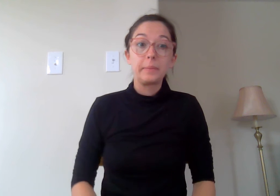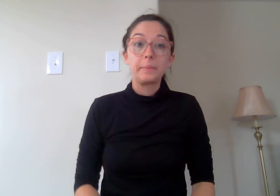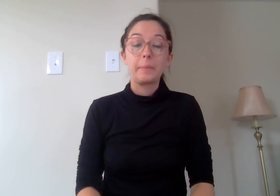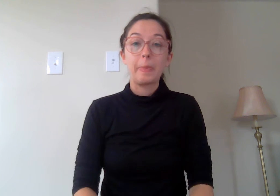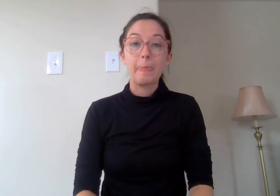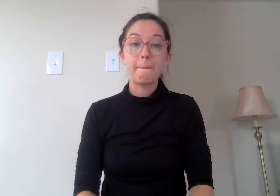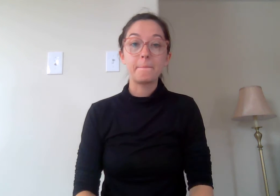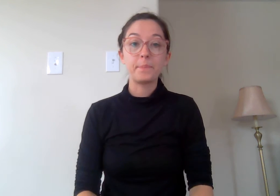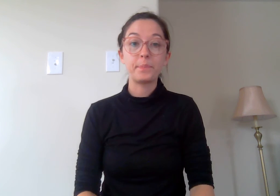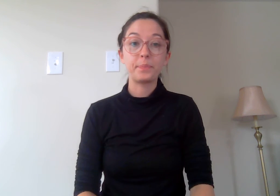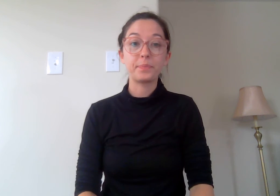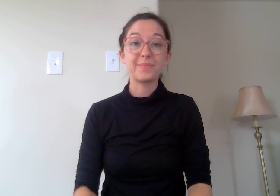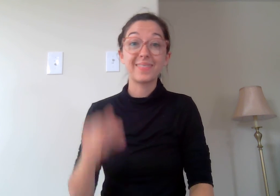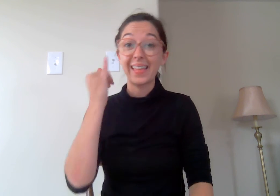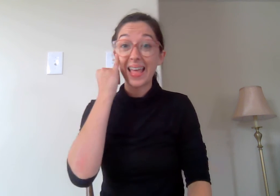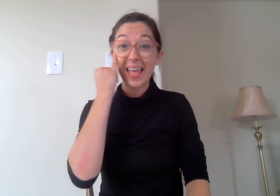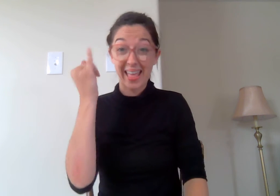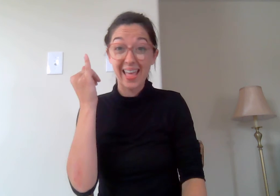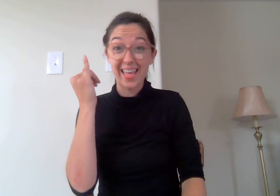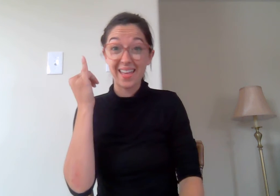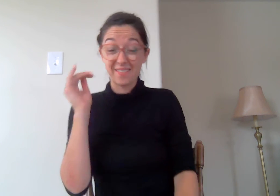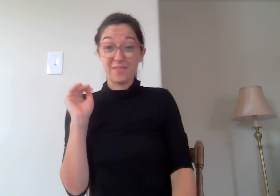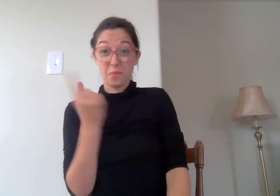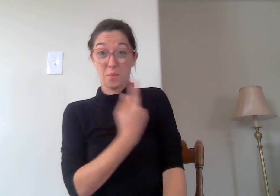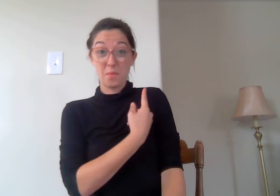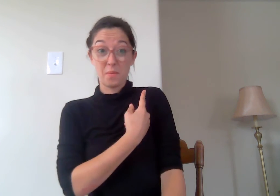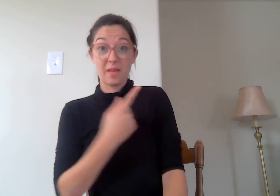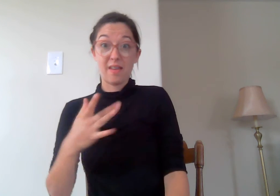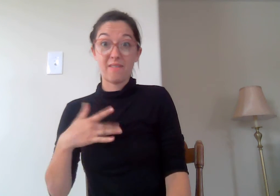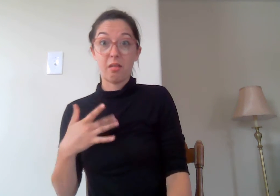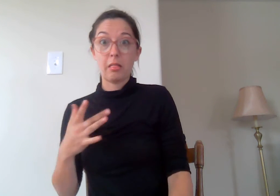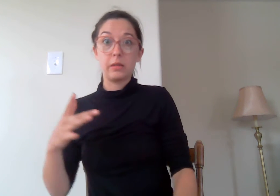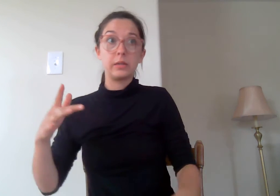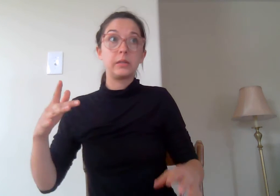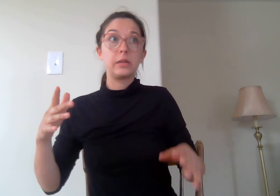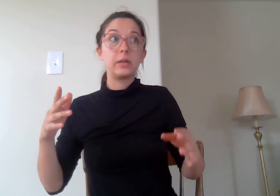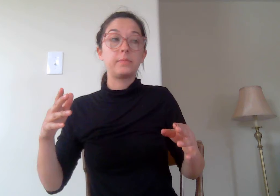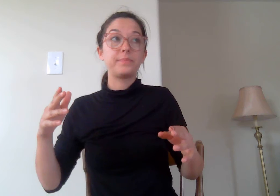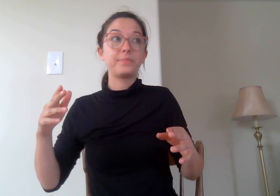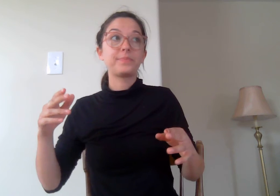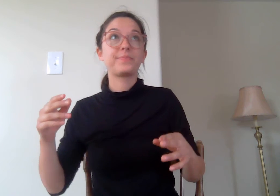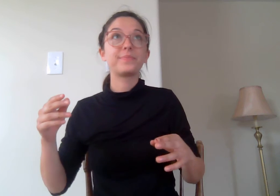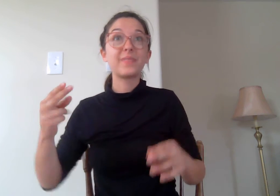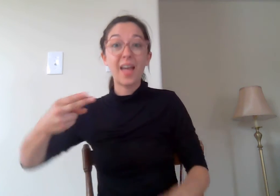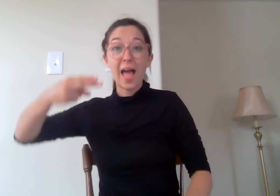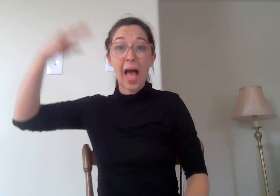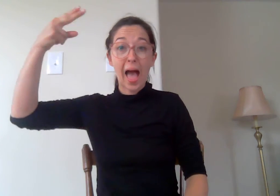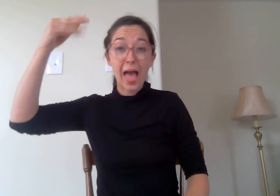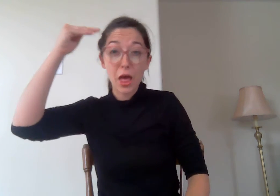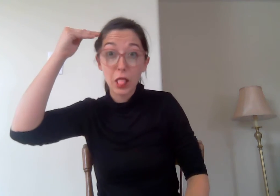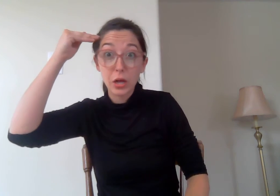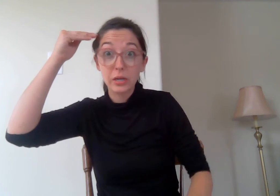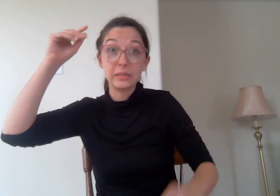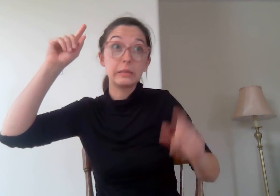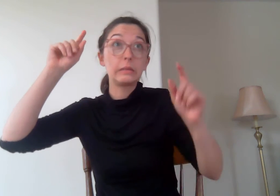long, our brain says, you know what? We got to conserve some energy in case some really, really big threat comes along. So